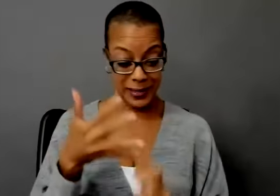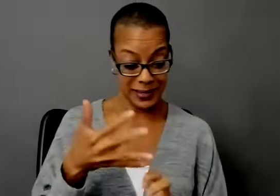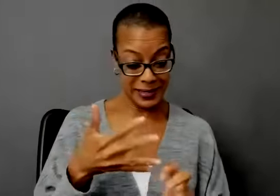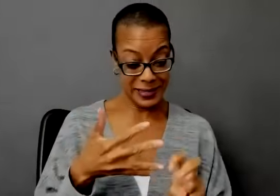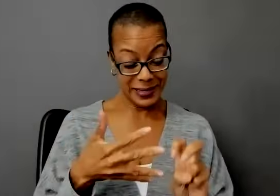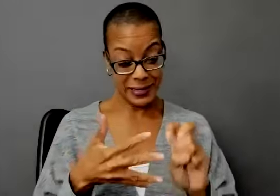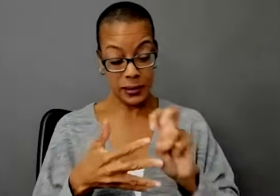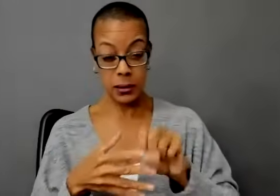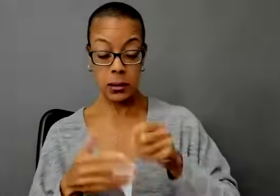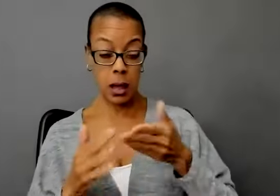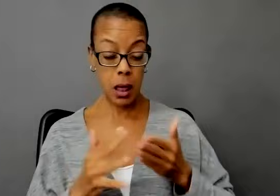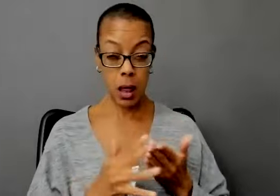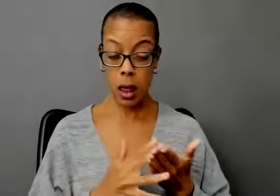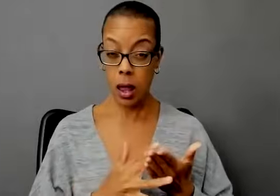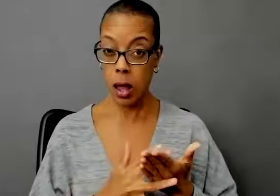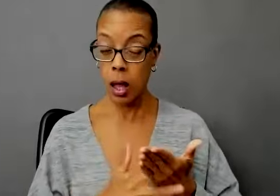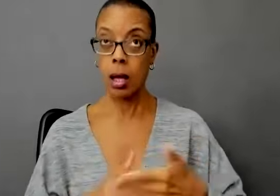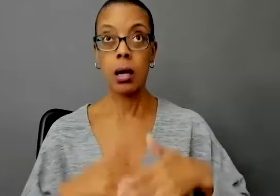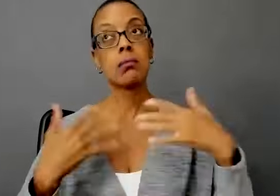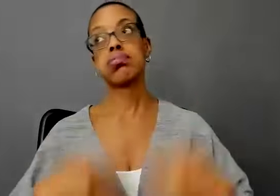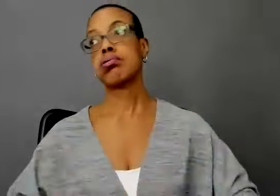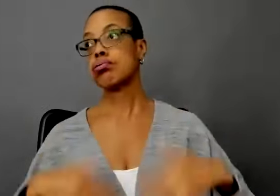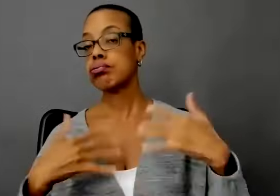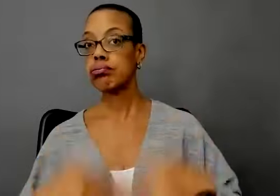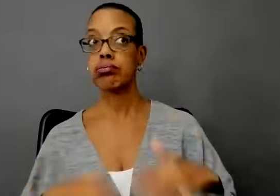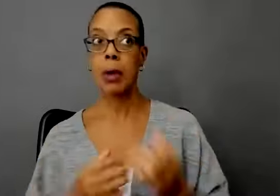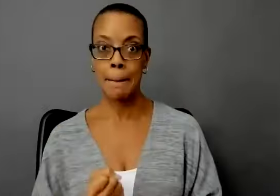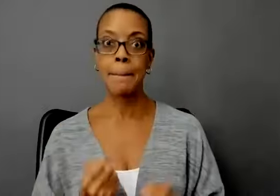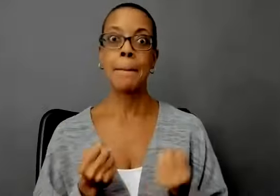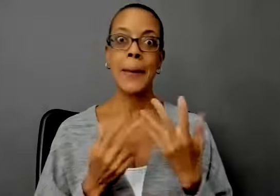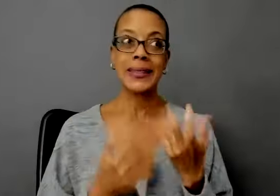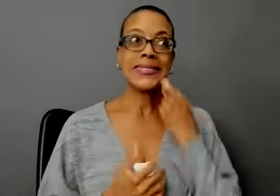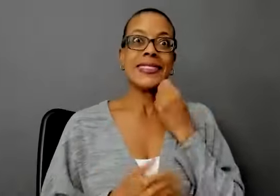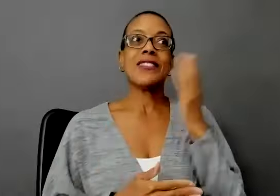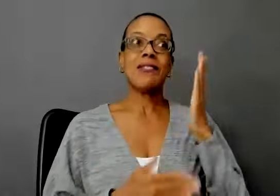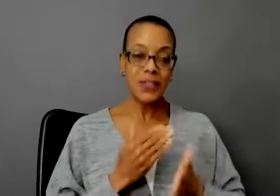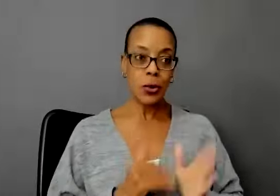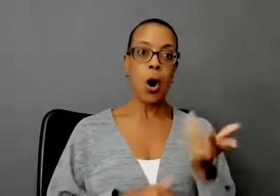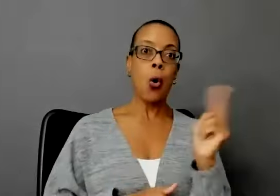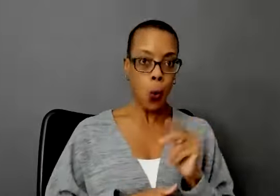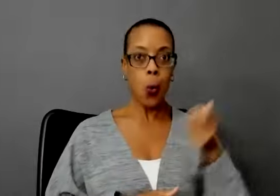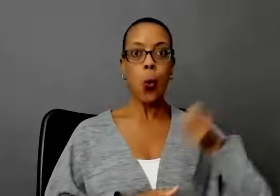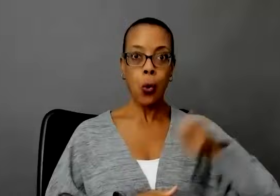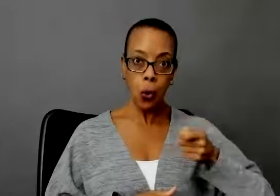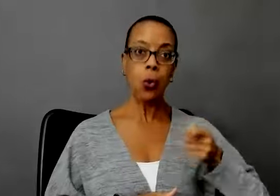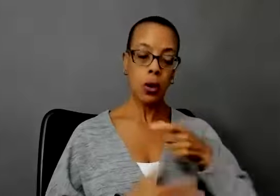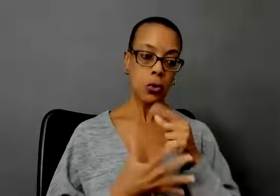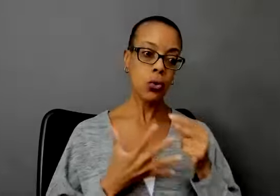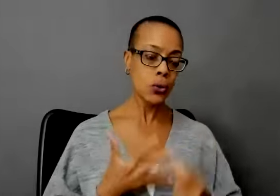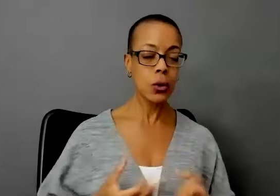change when many of us had just come out of court processes and were burnt out and hurting. And, you know, I